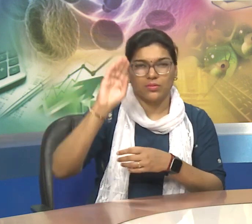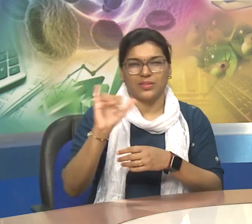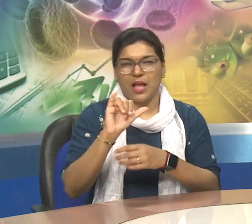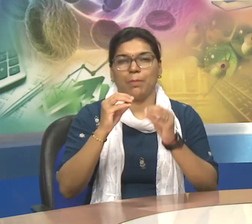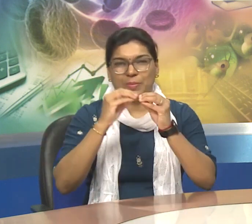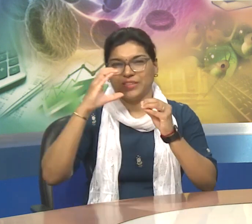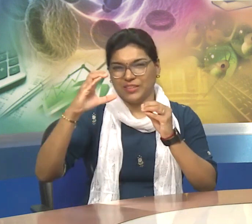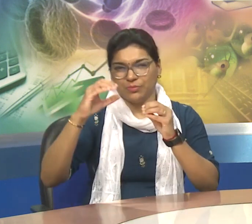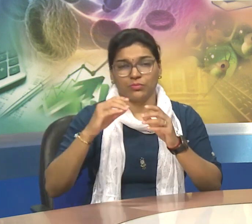Ancient times